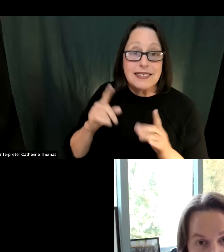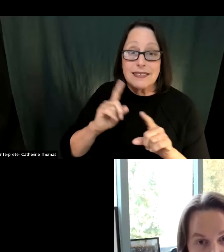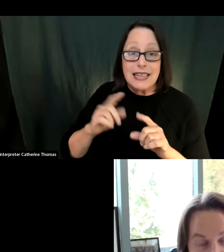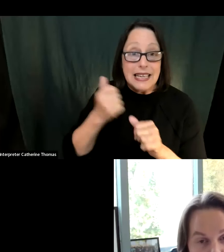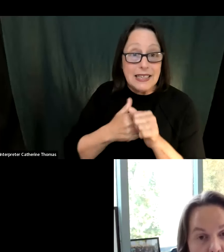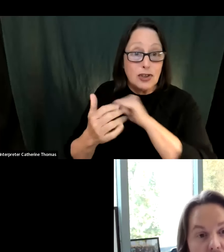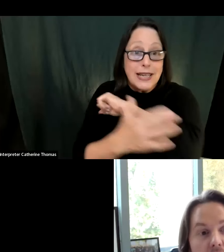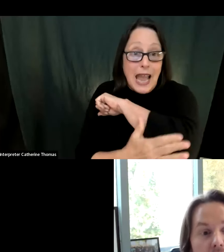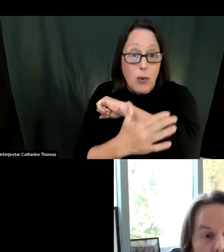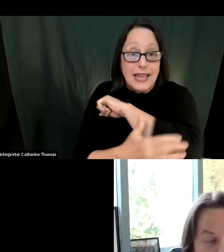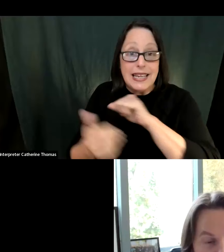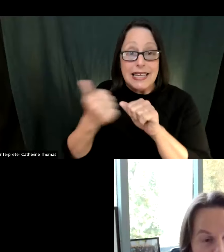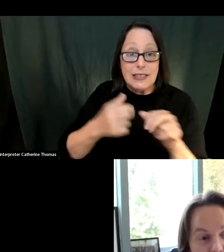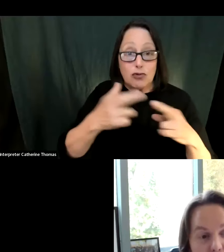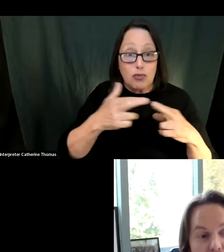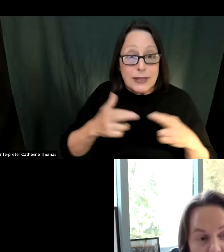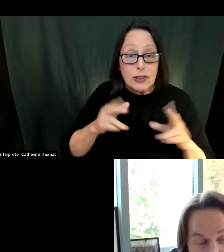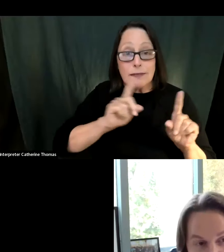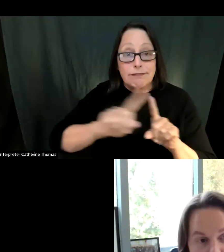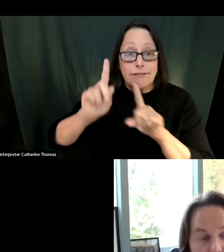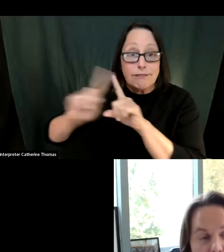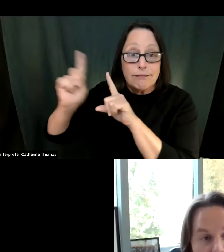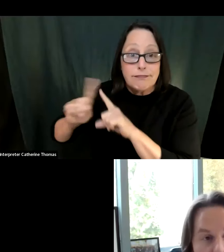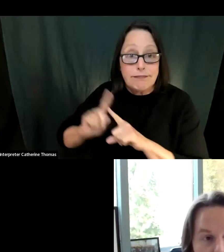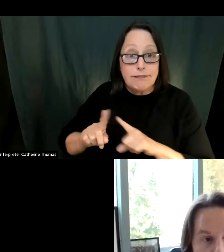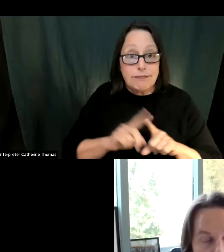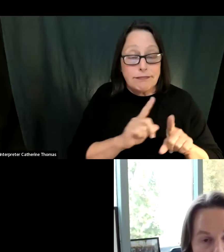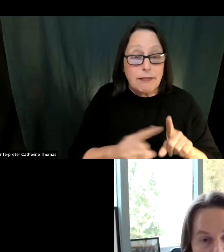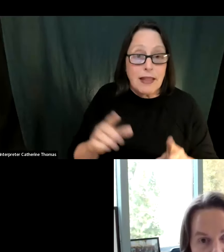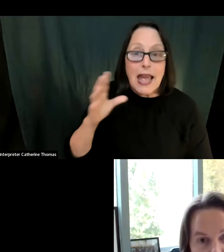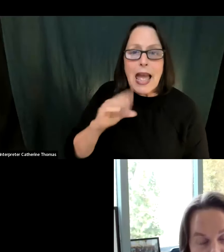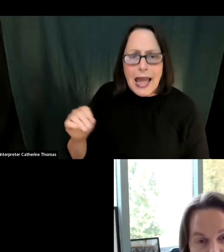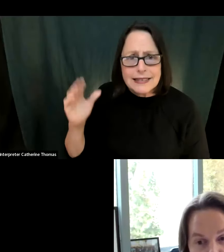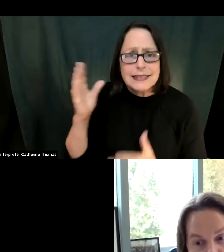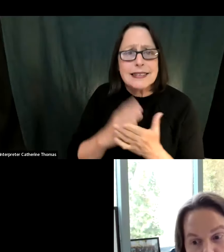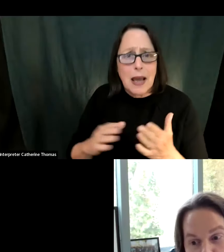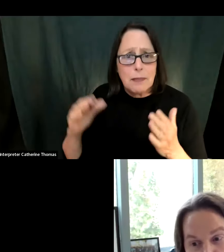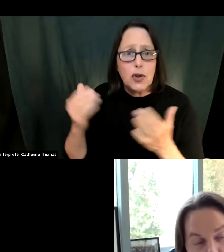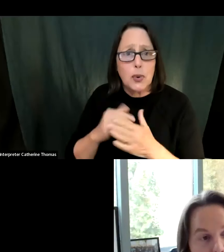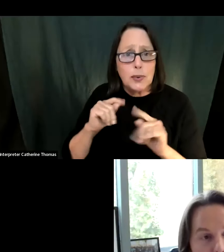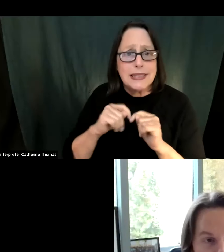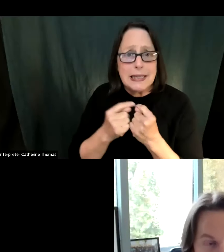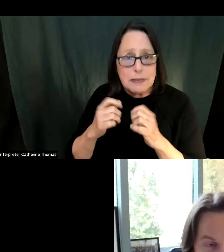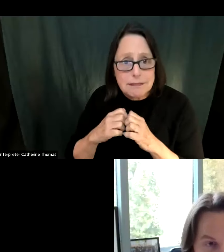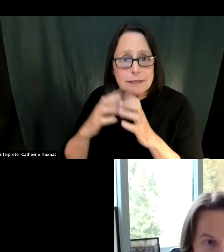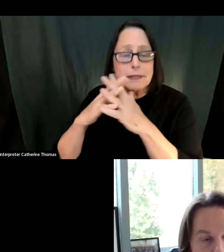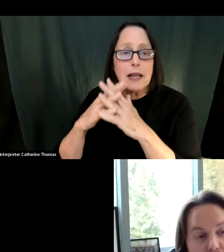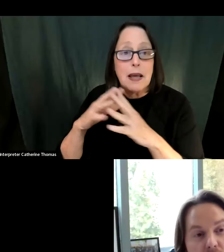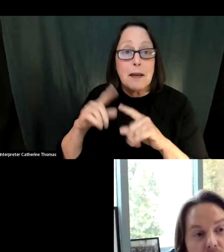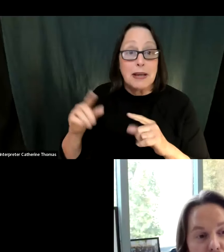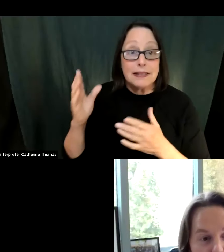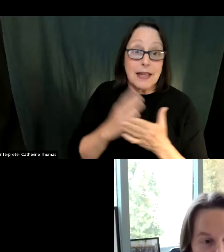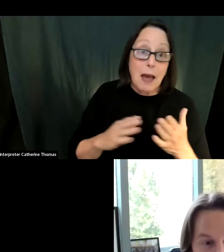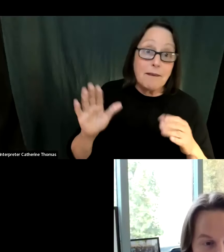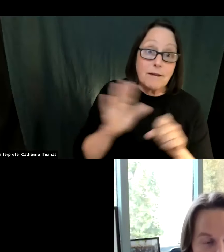region to region. And yes, those teams are, you know, starting to come online, but there's a lot of teams that aren't fully functional, or